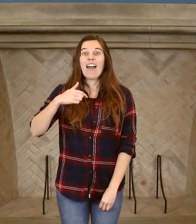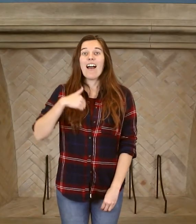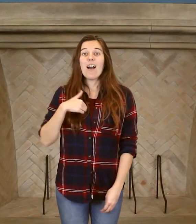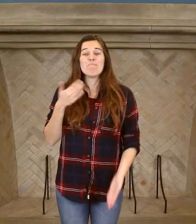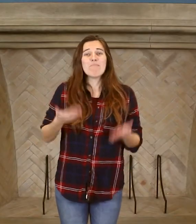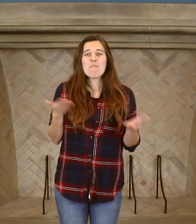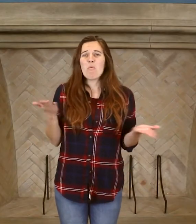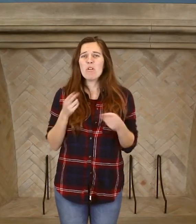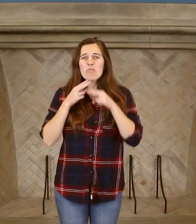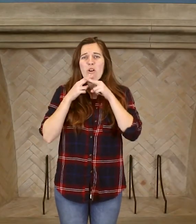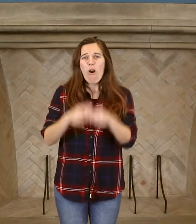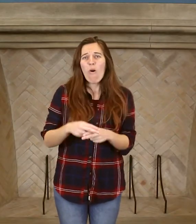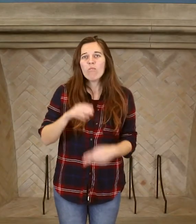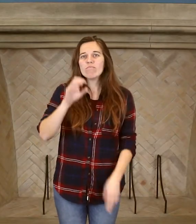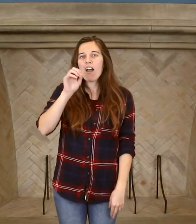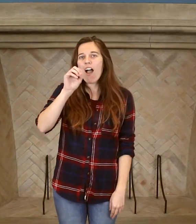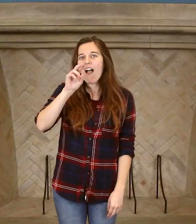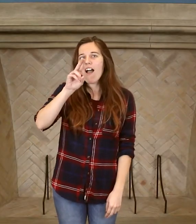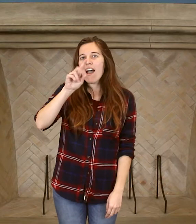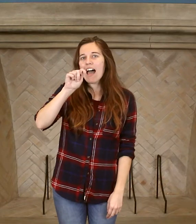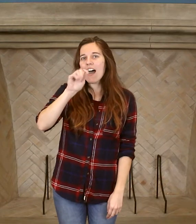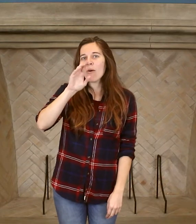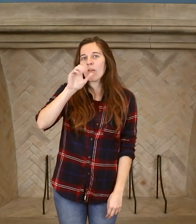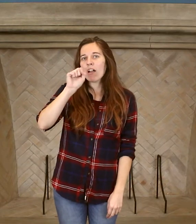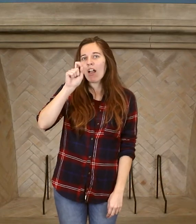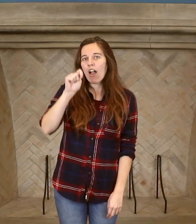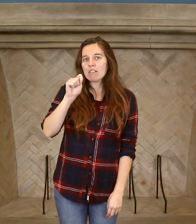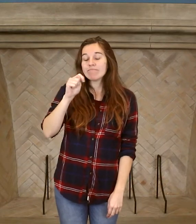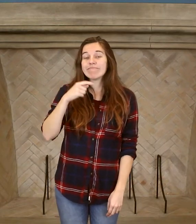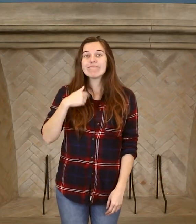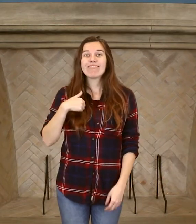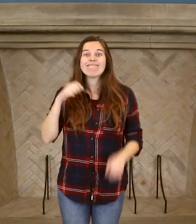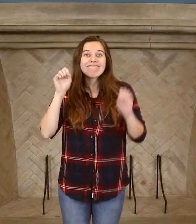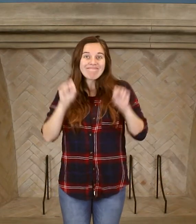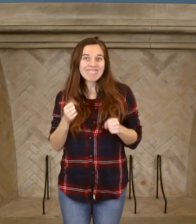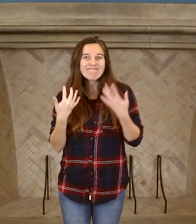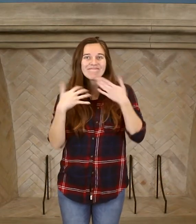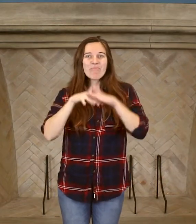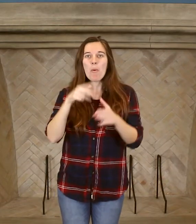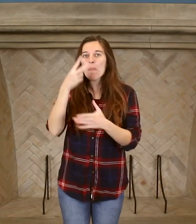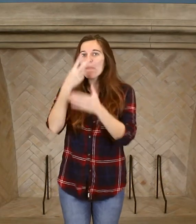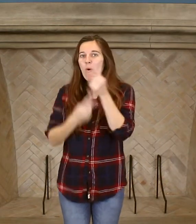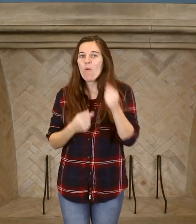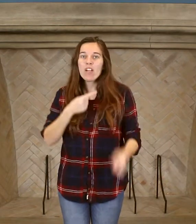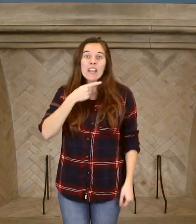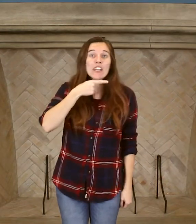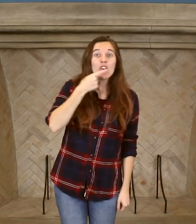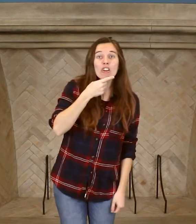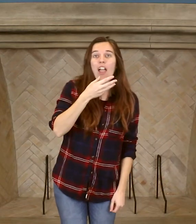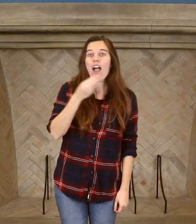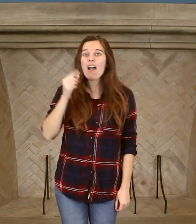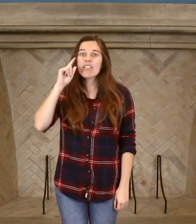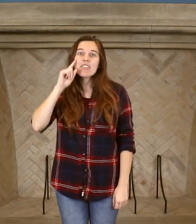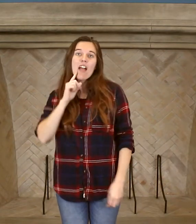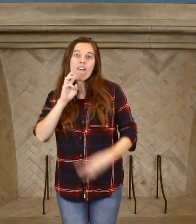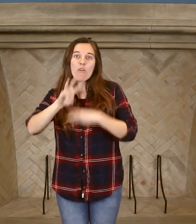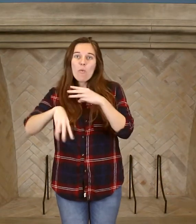I'm probably known as an outcast. I can integrate between the hearing and deaf worlds